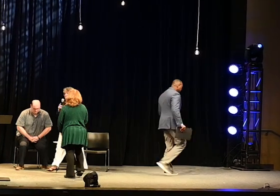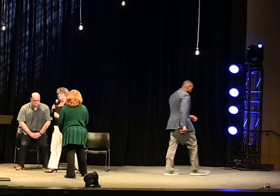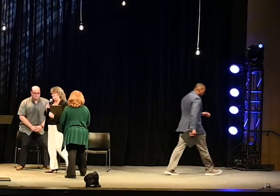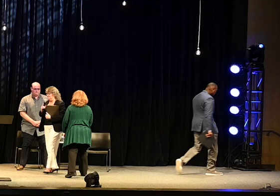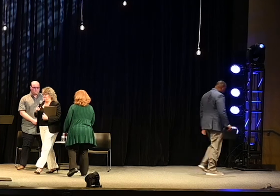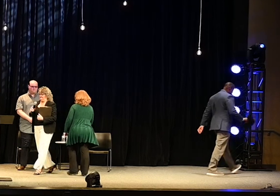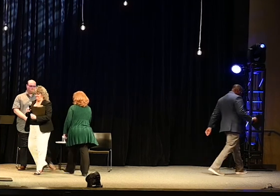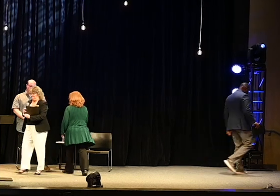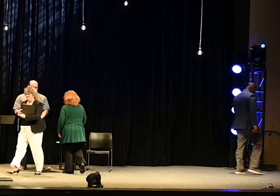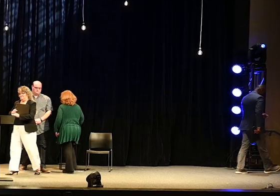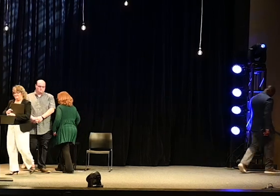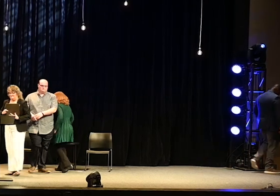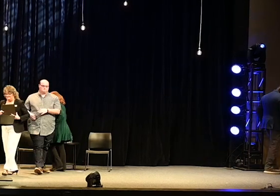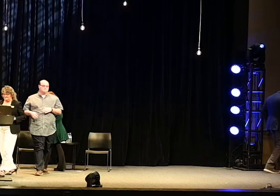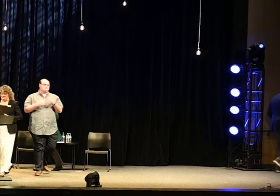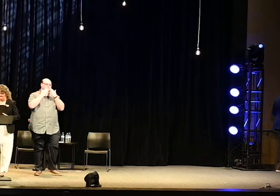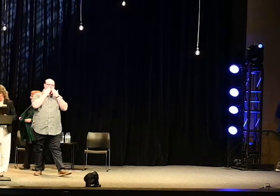Thank you, Dr. Ball.